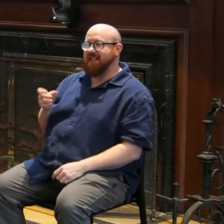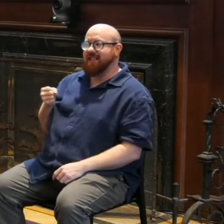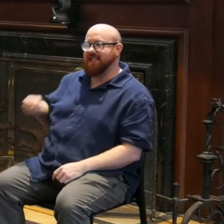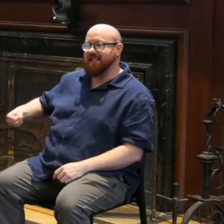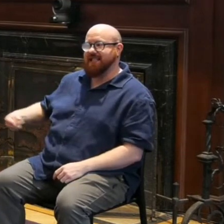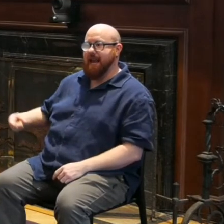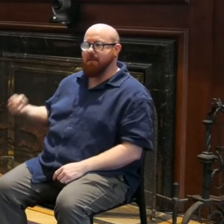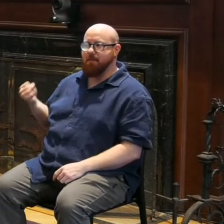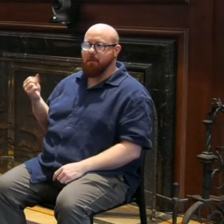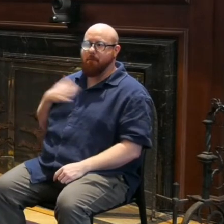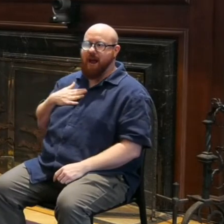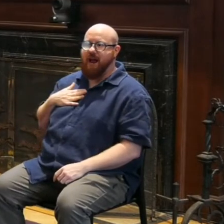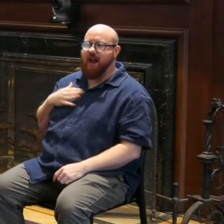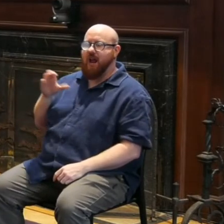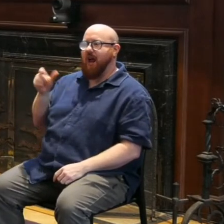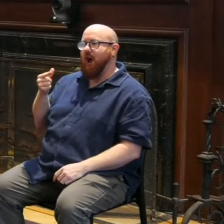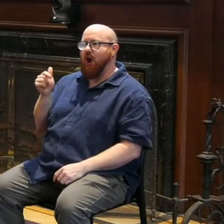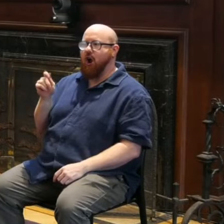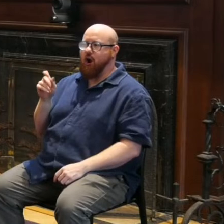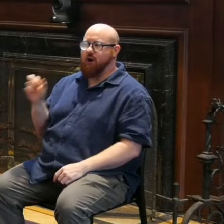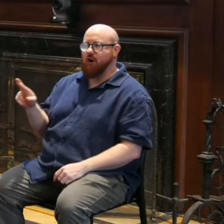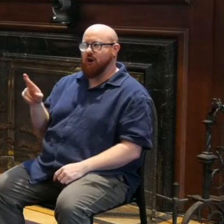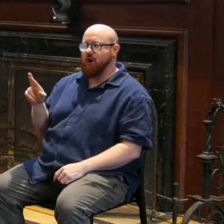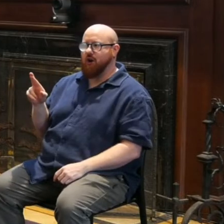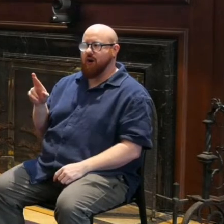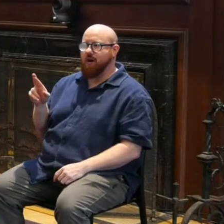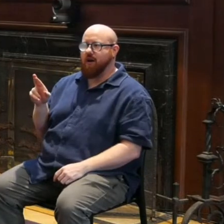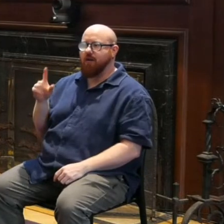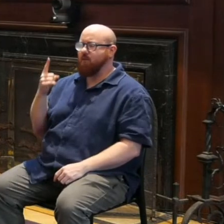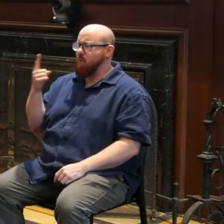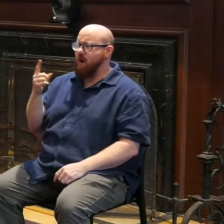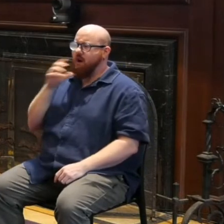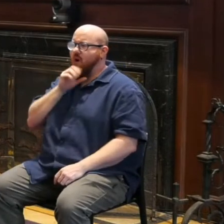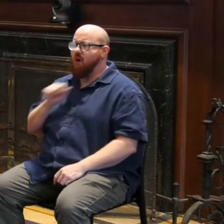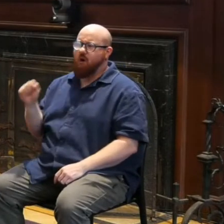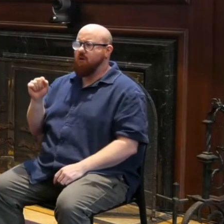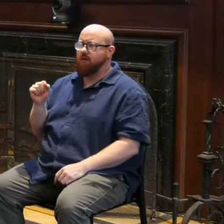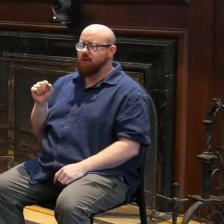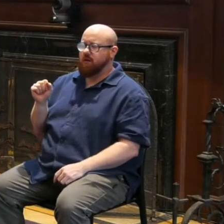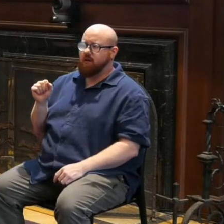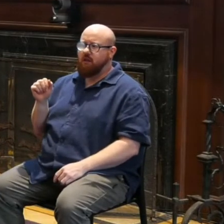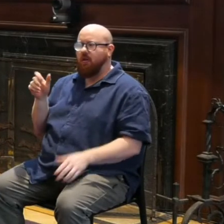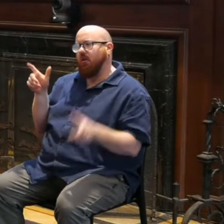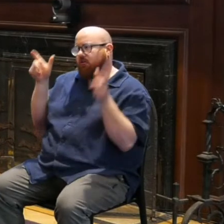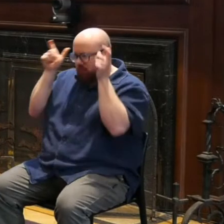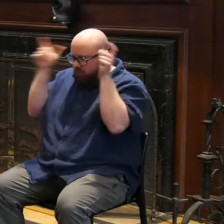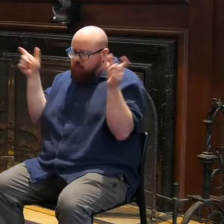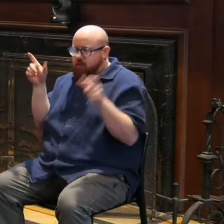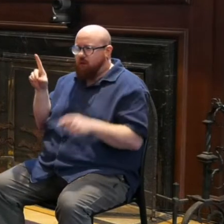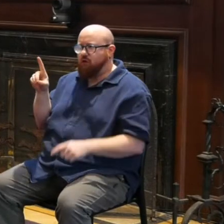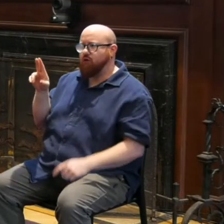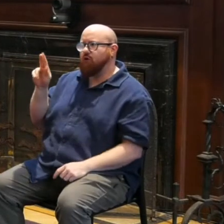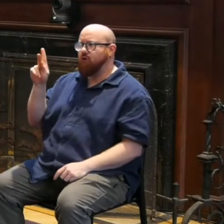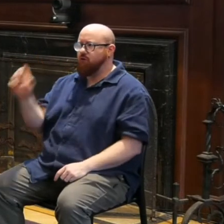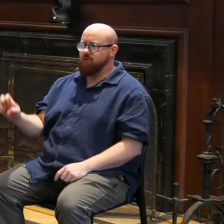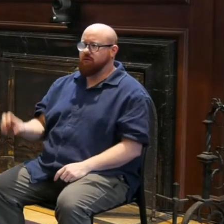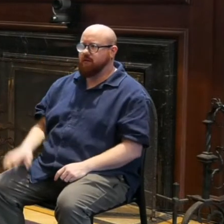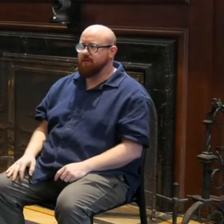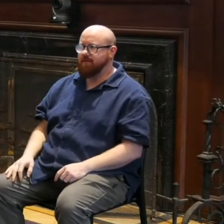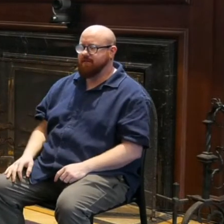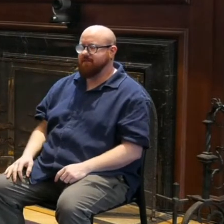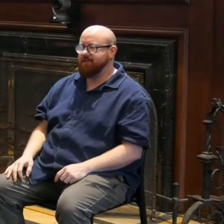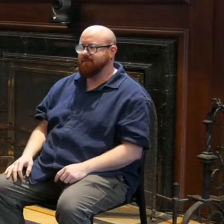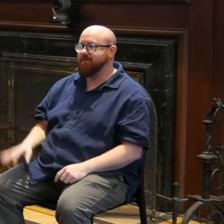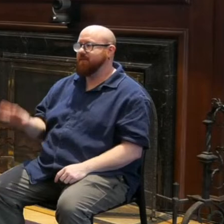bust of one old pompous duke. And I'm going to close with a poem that I